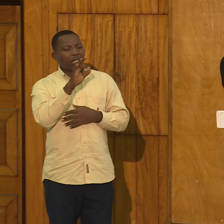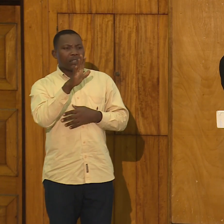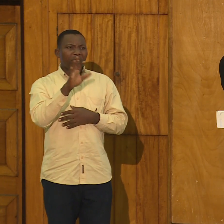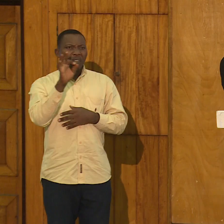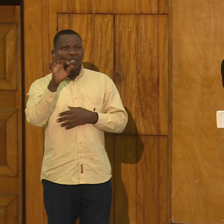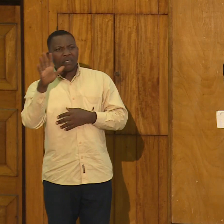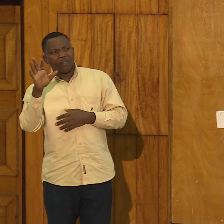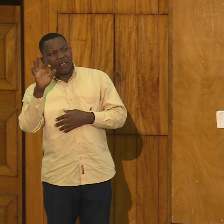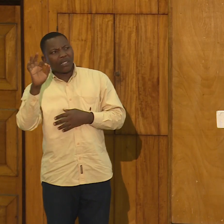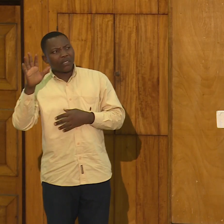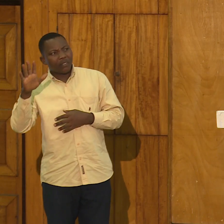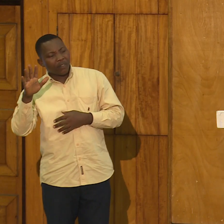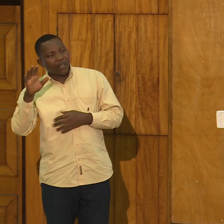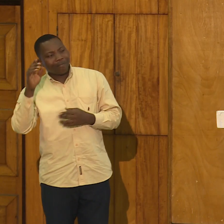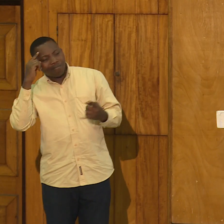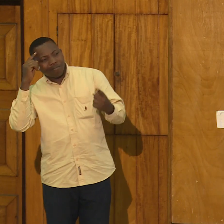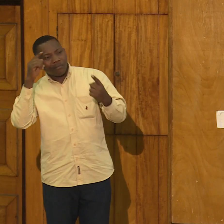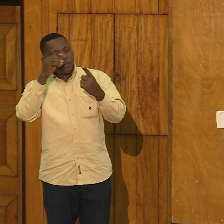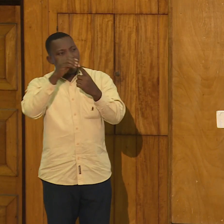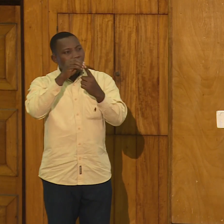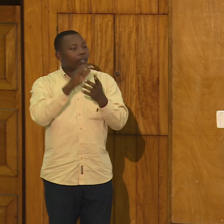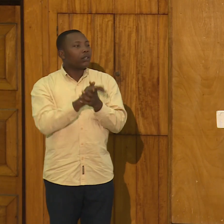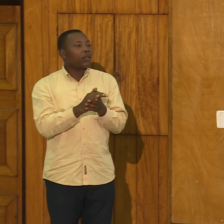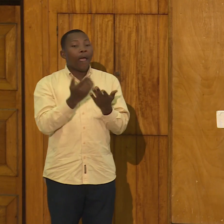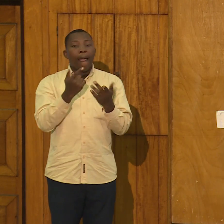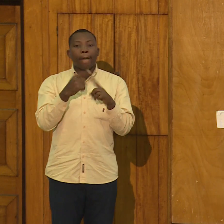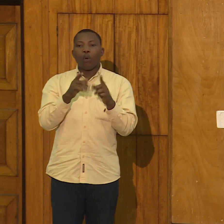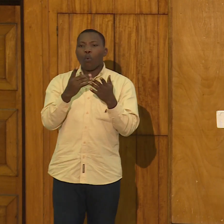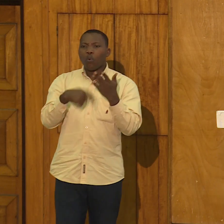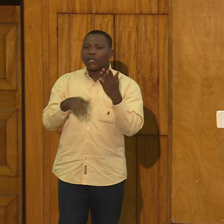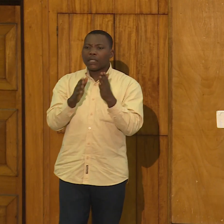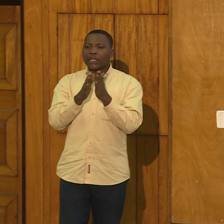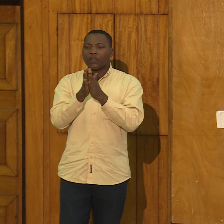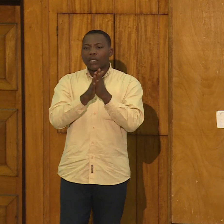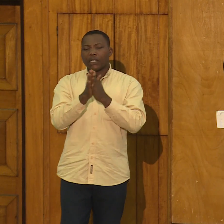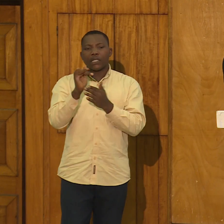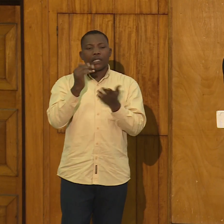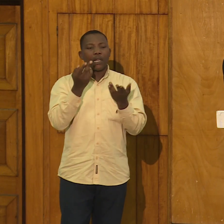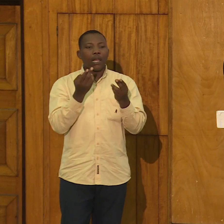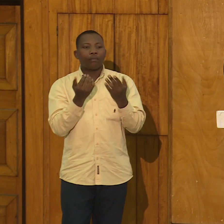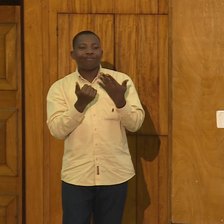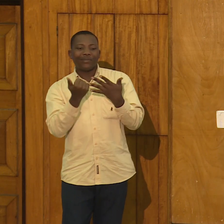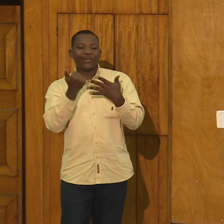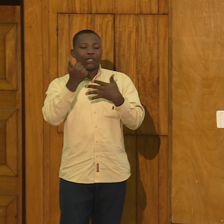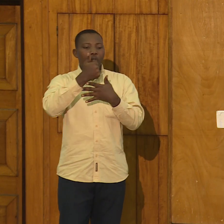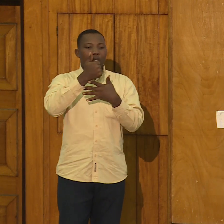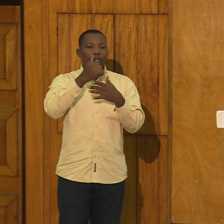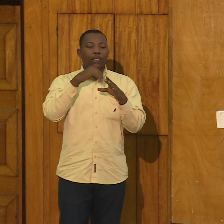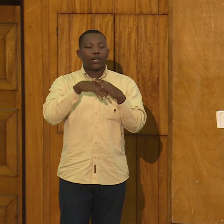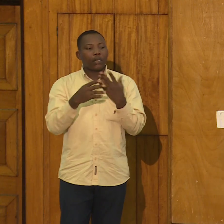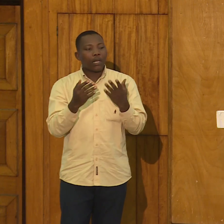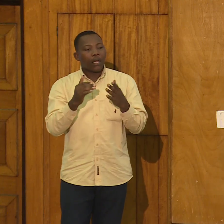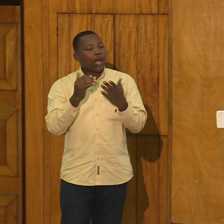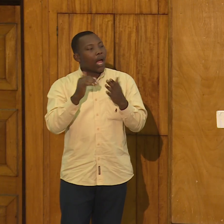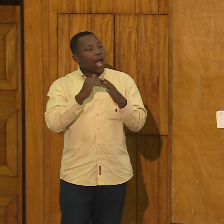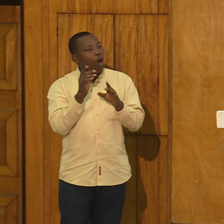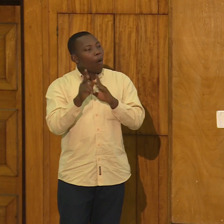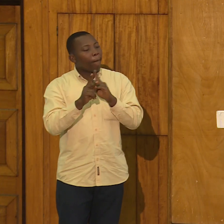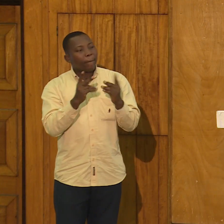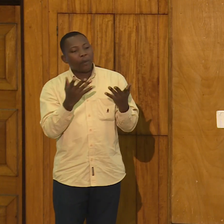95 targets. But also, what is interesting also is that increase in the uptake of also VMMC as one